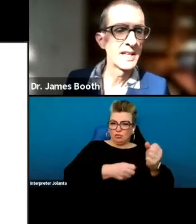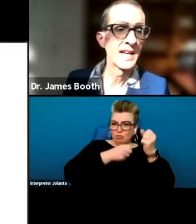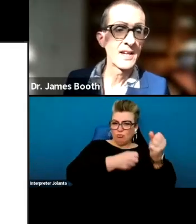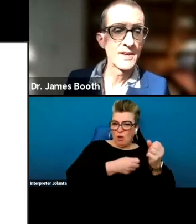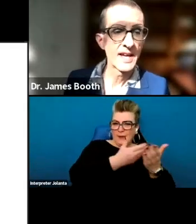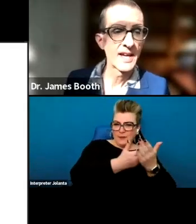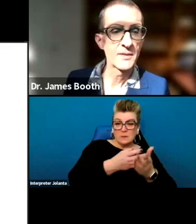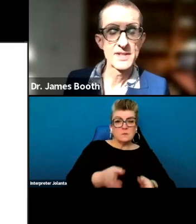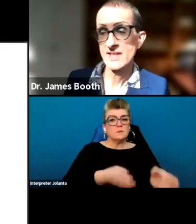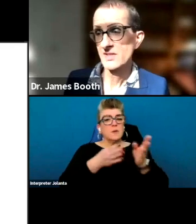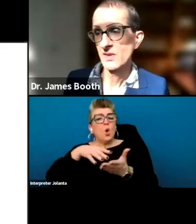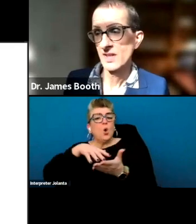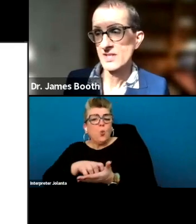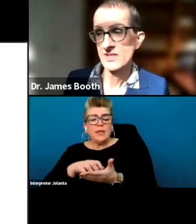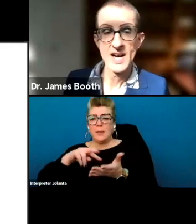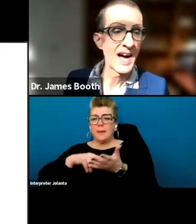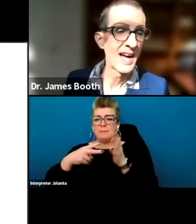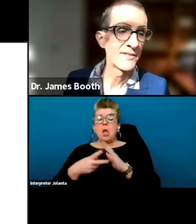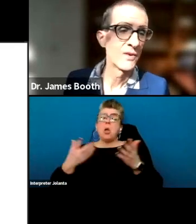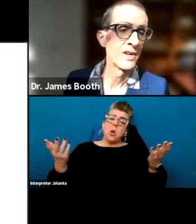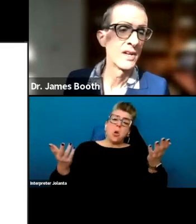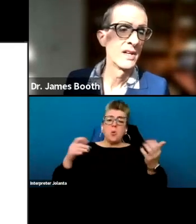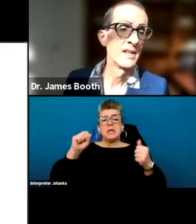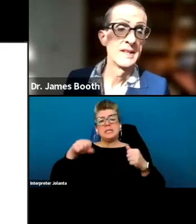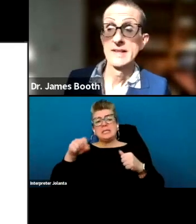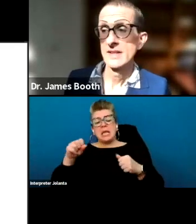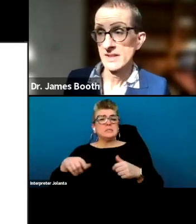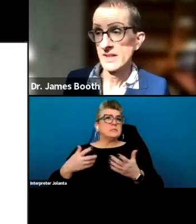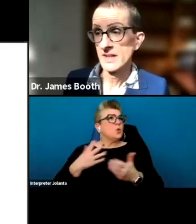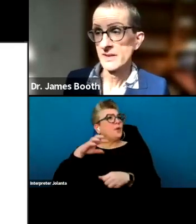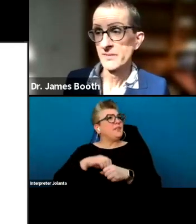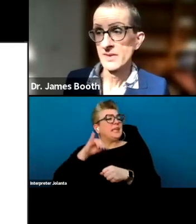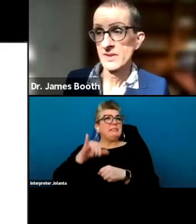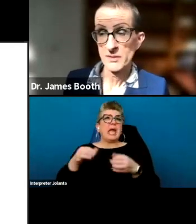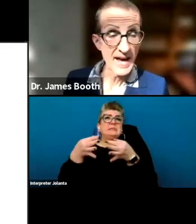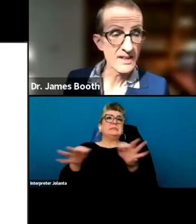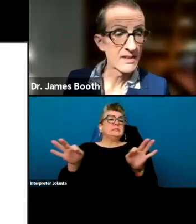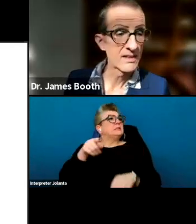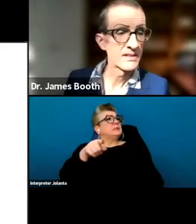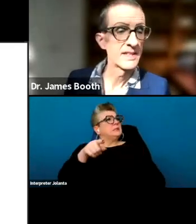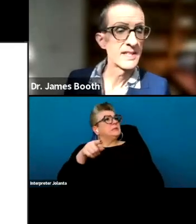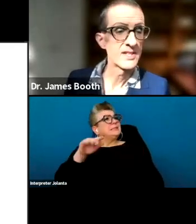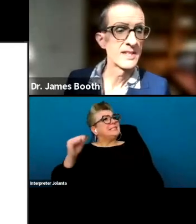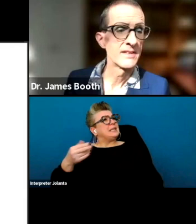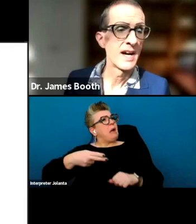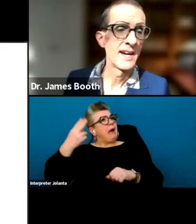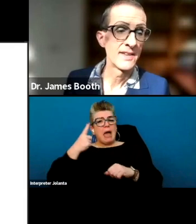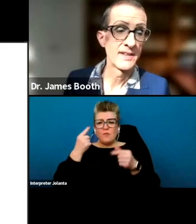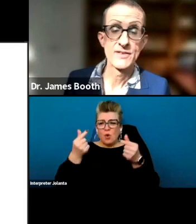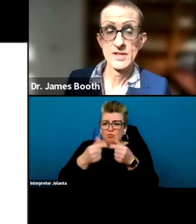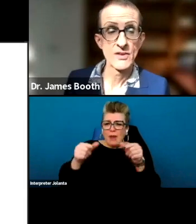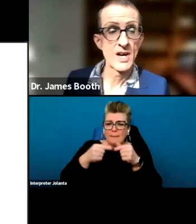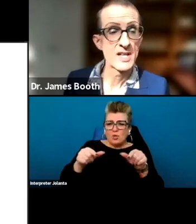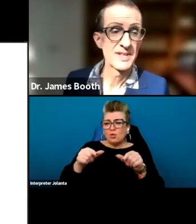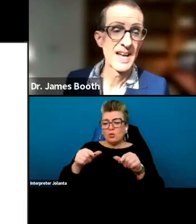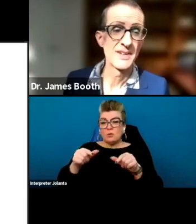evidence would be like, oh yeah, the within task correlations are high for the grammatical condition, higher